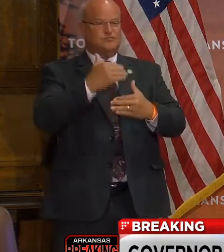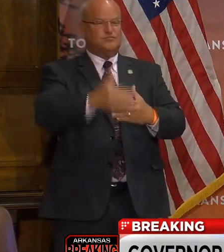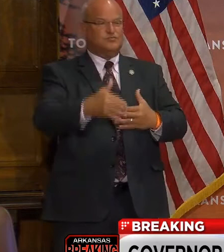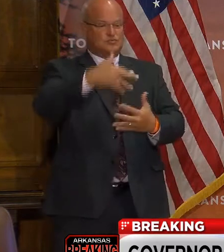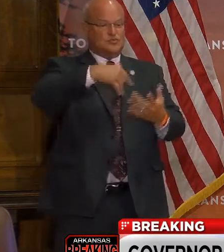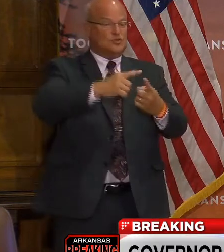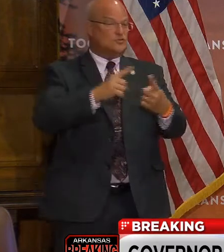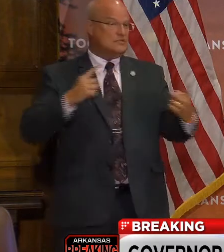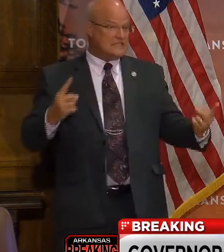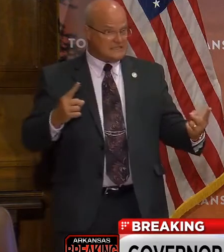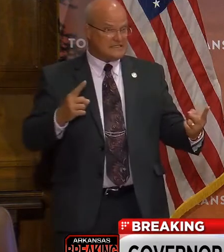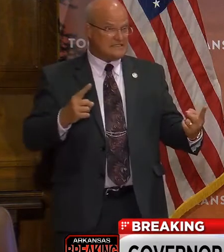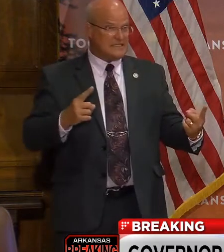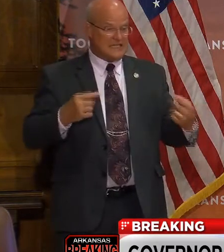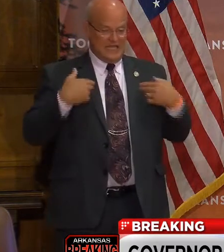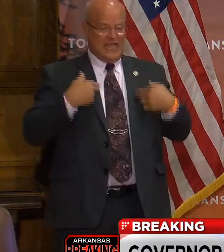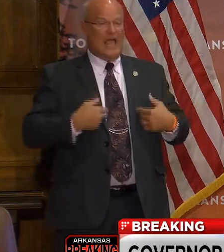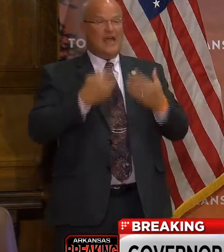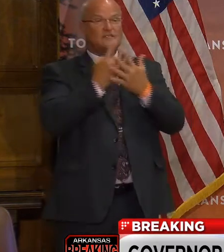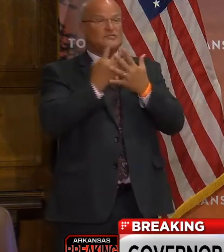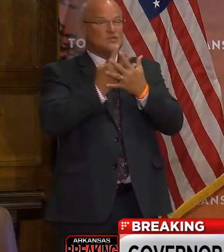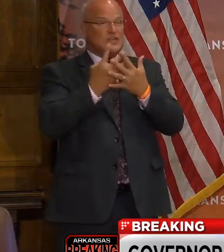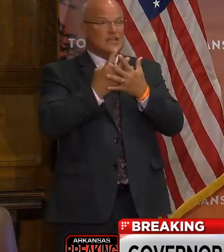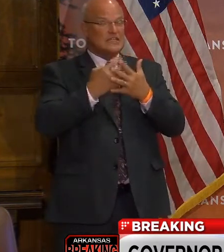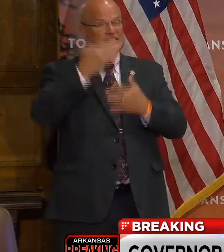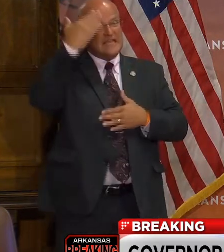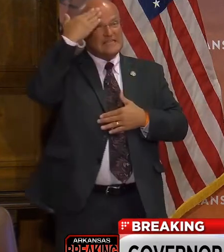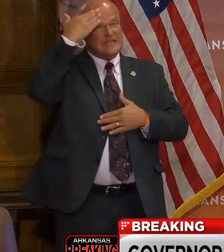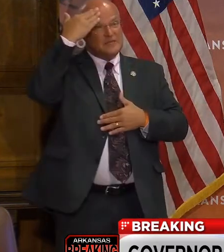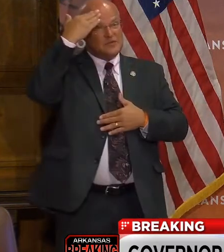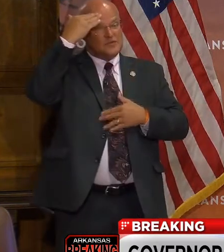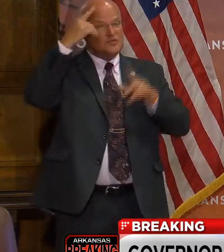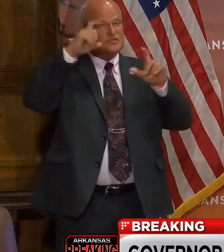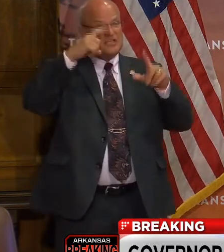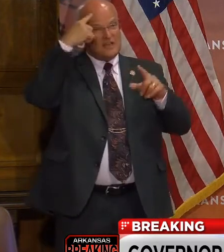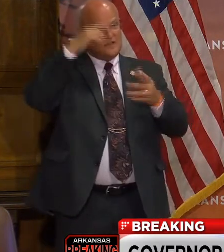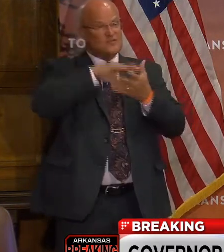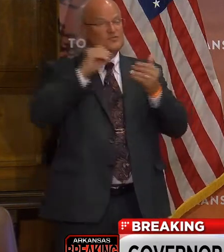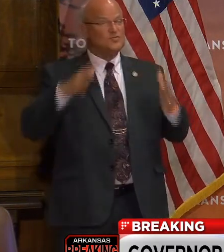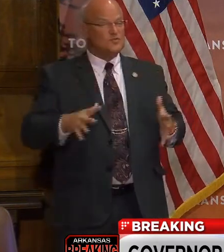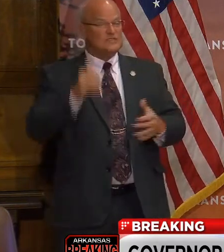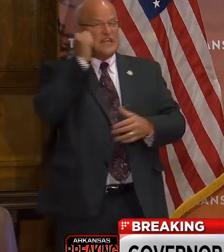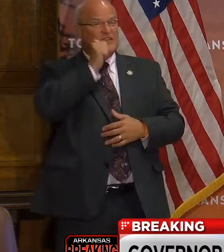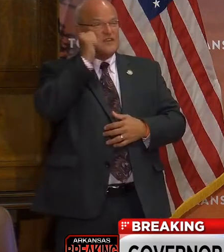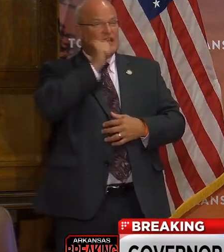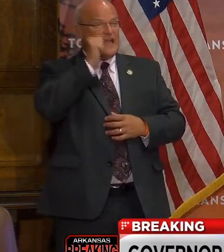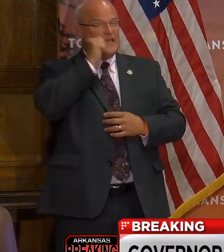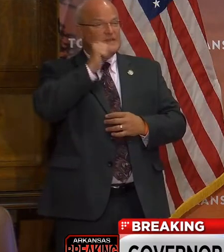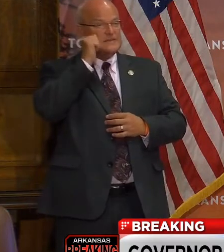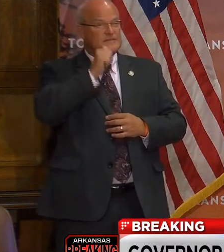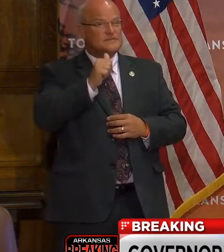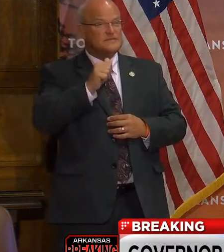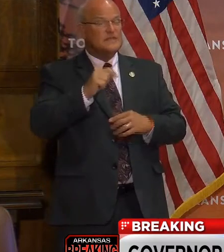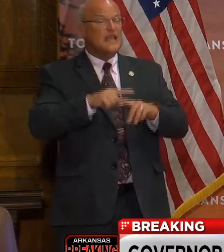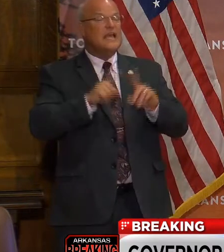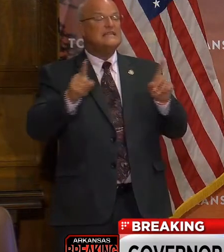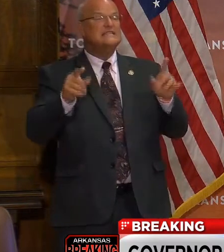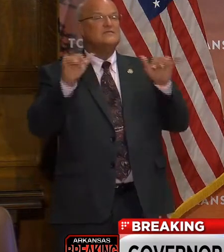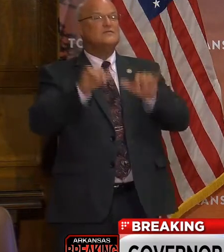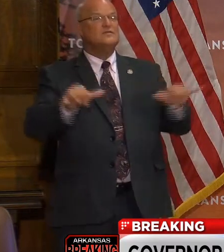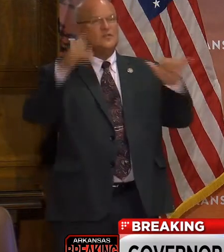social distancing, health screenings, and temperature checks for staffs and students on a daily basis, and a different routine